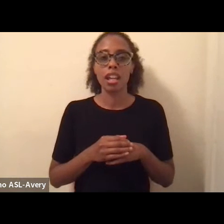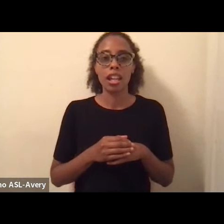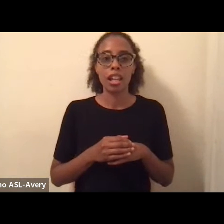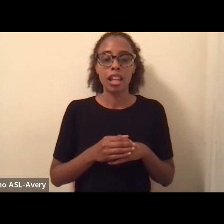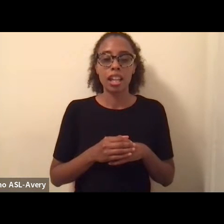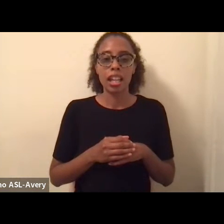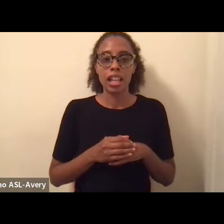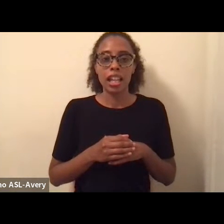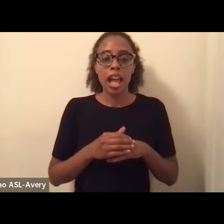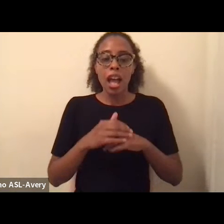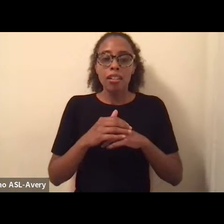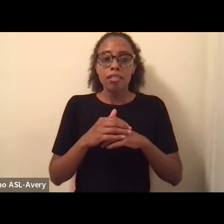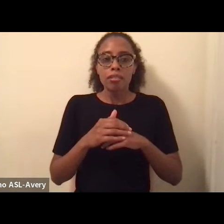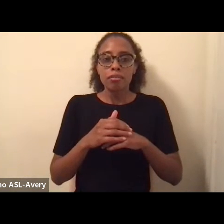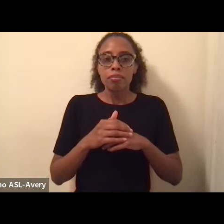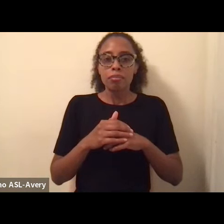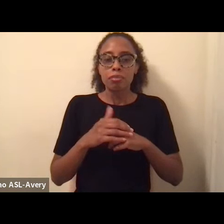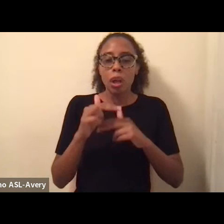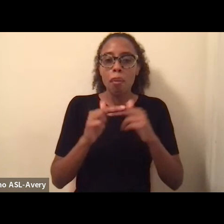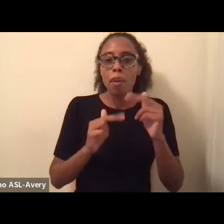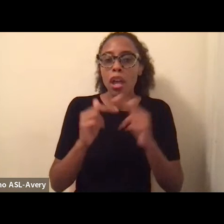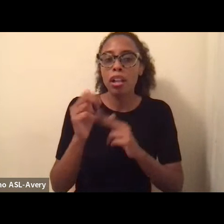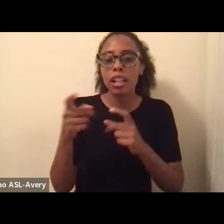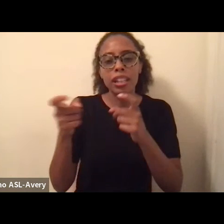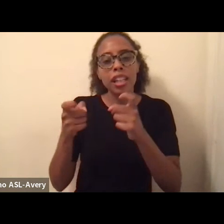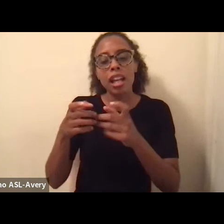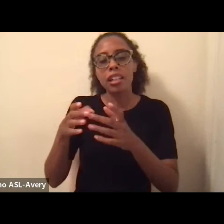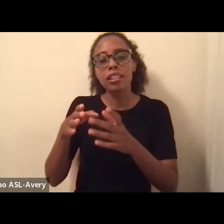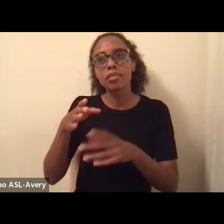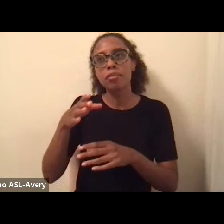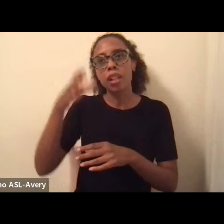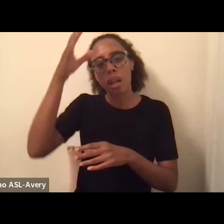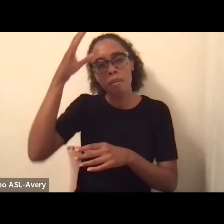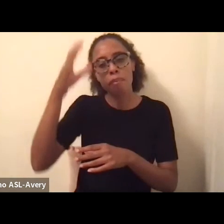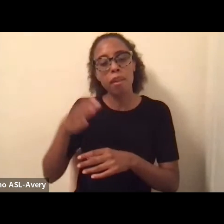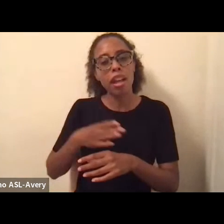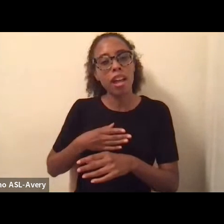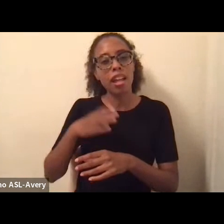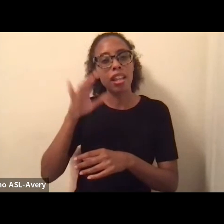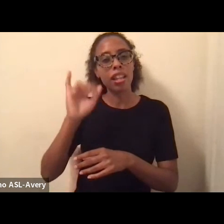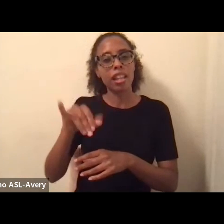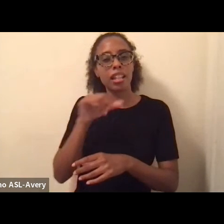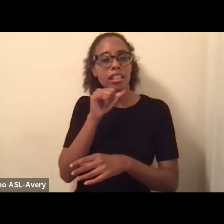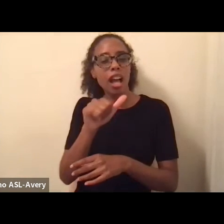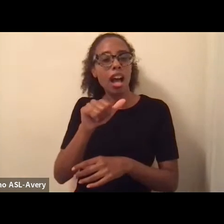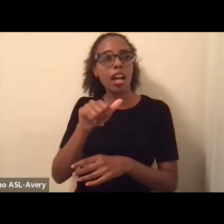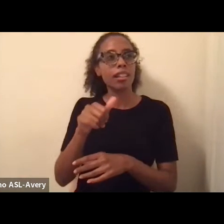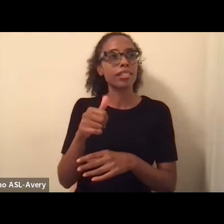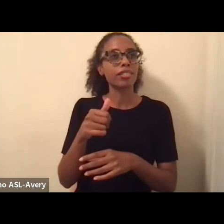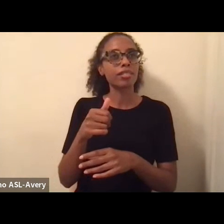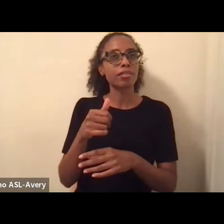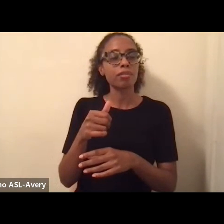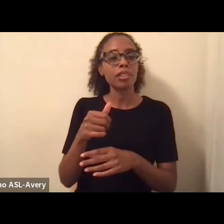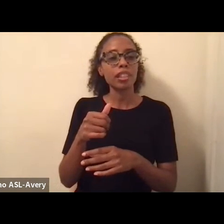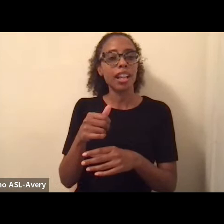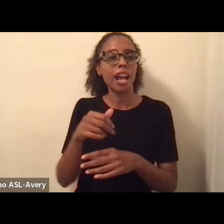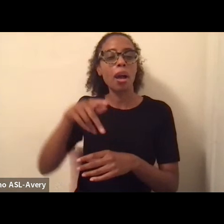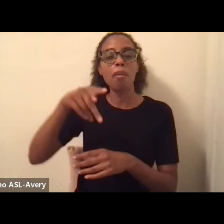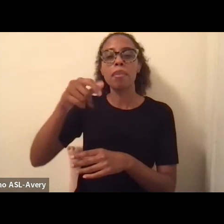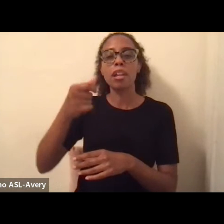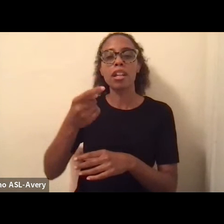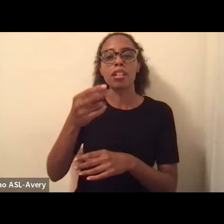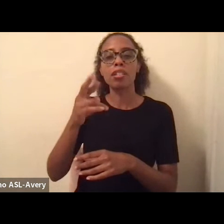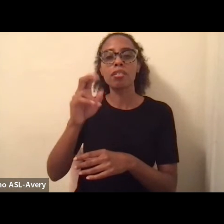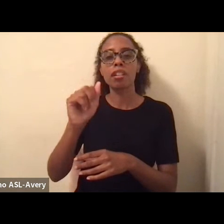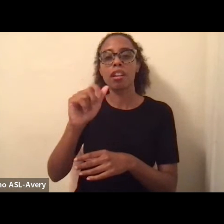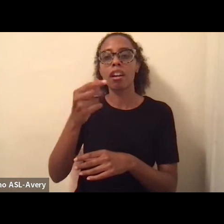men in a way that is not patriarchal, that's embracing. And anyway, if